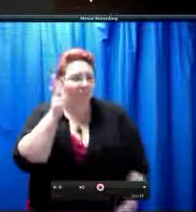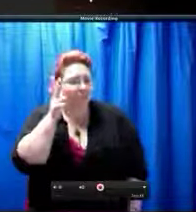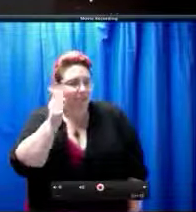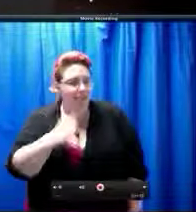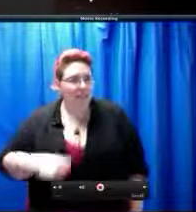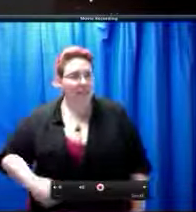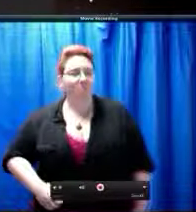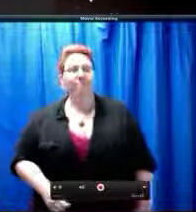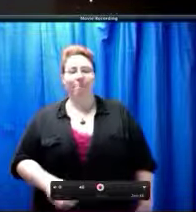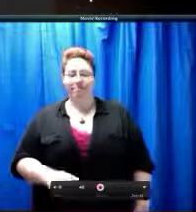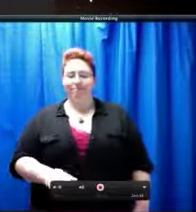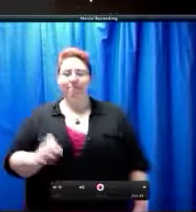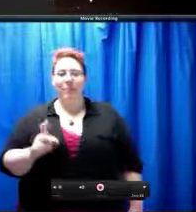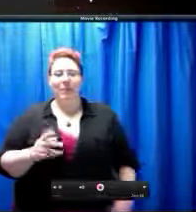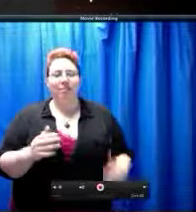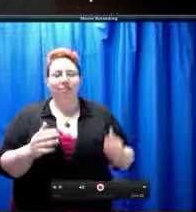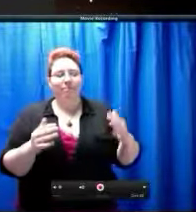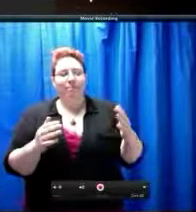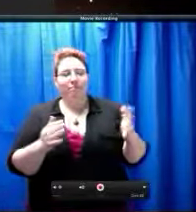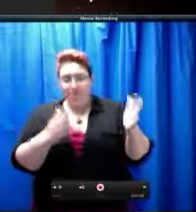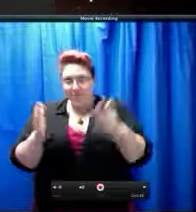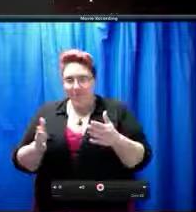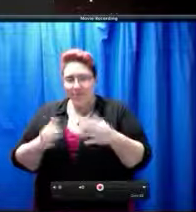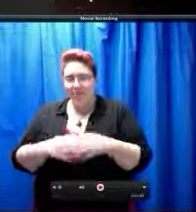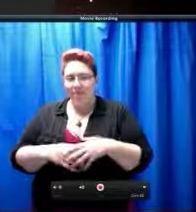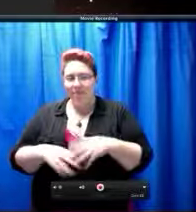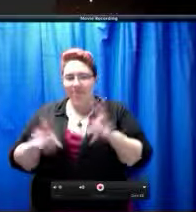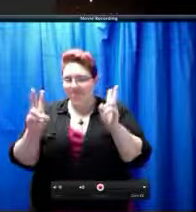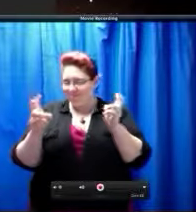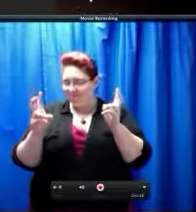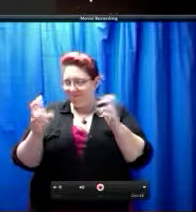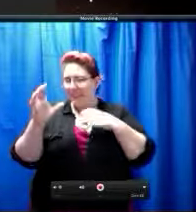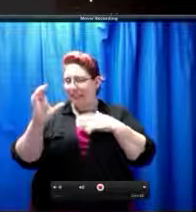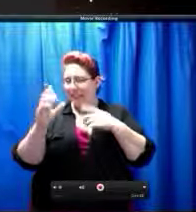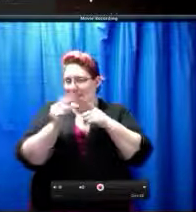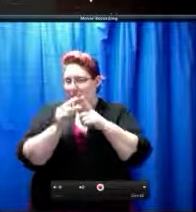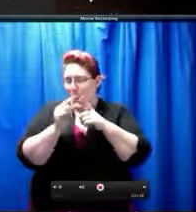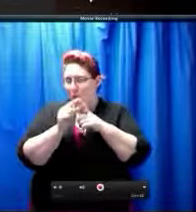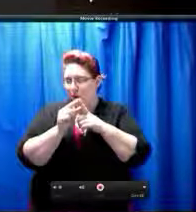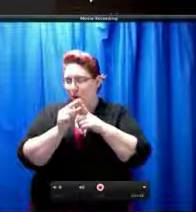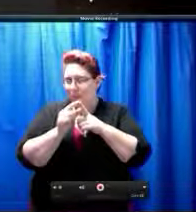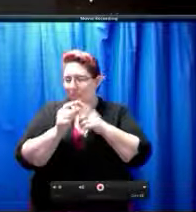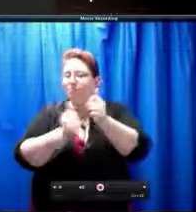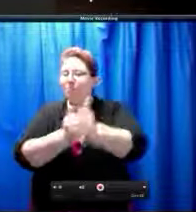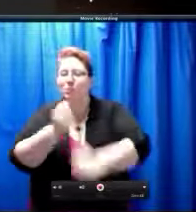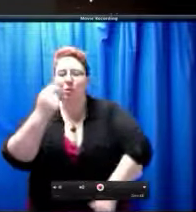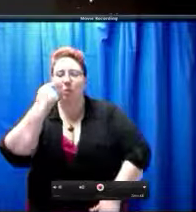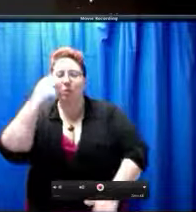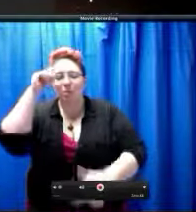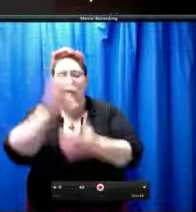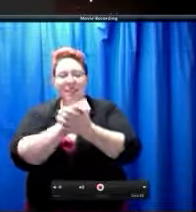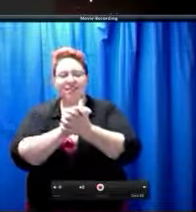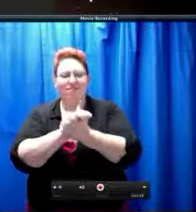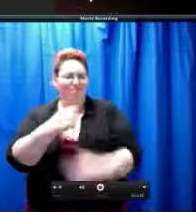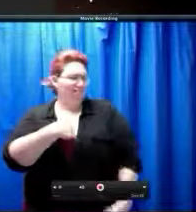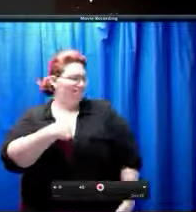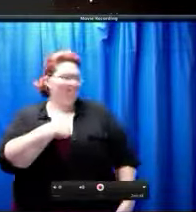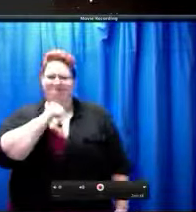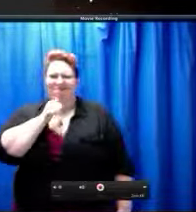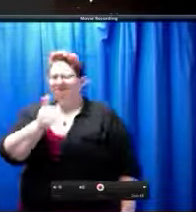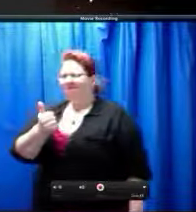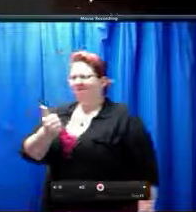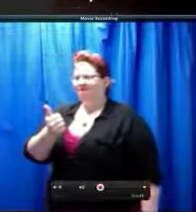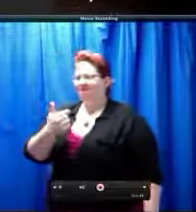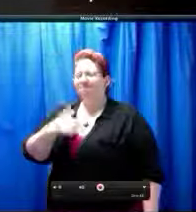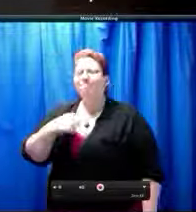cancer. Nobody likes to talk about it, and most people think it's not going to happen to me. This is a really important slide, though, because I really want y'all to pay